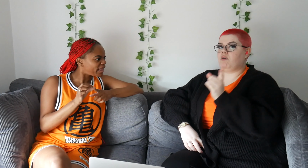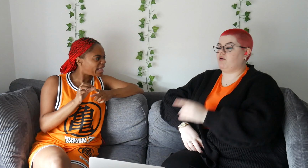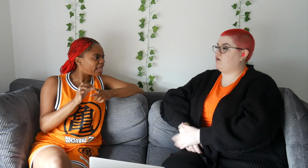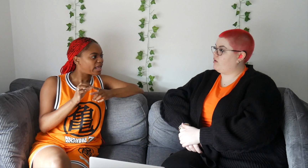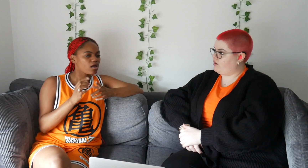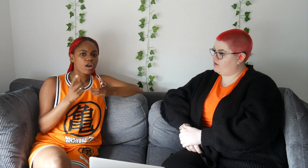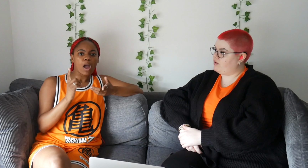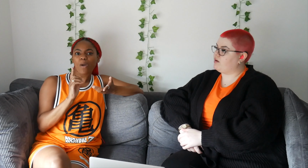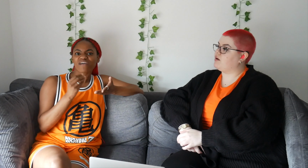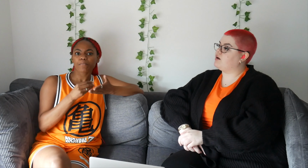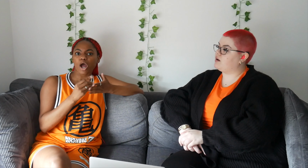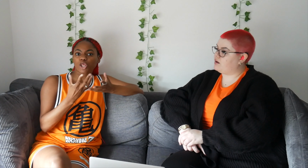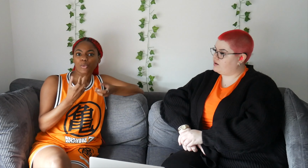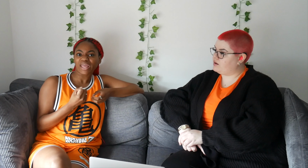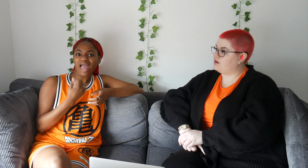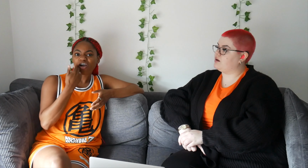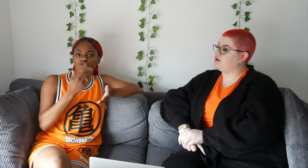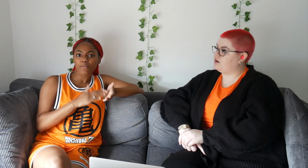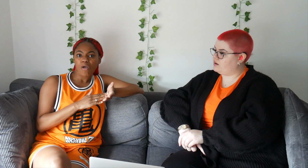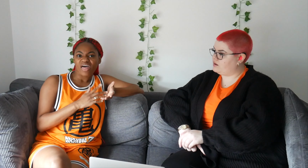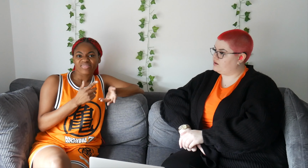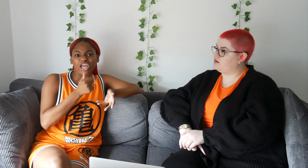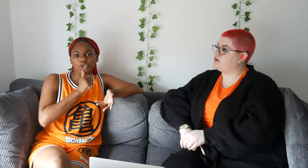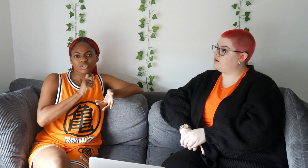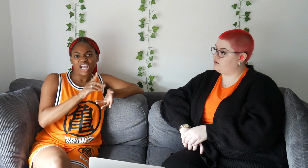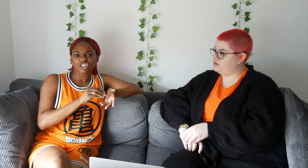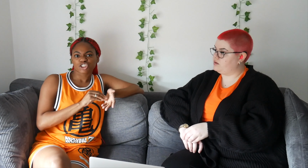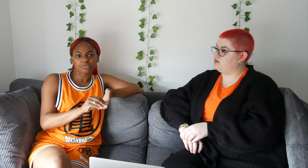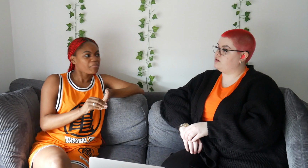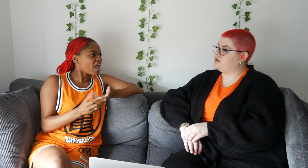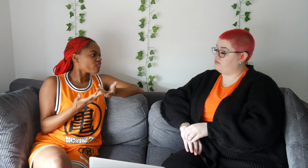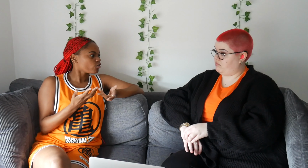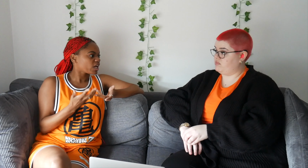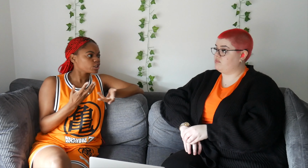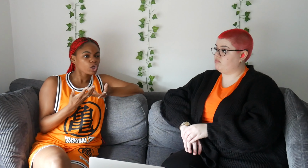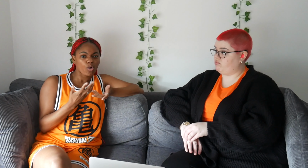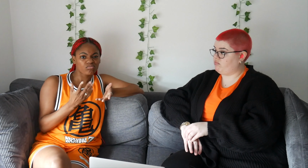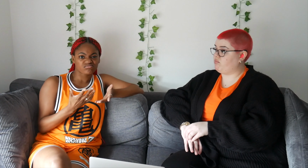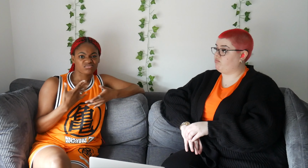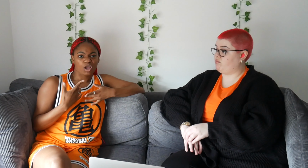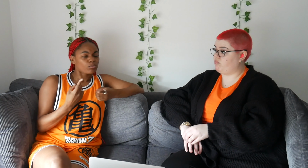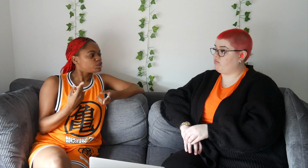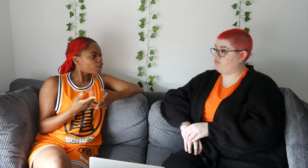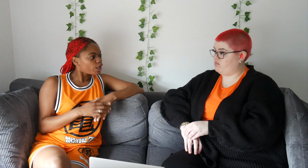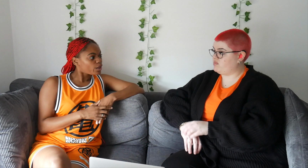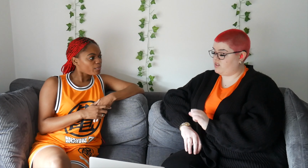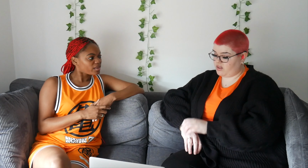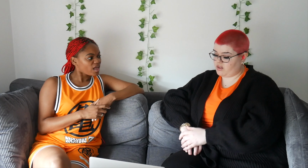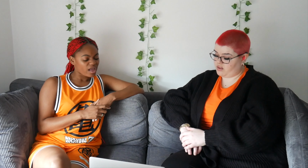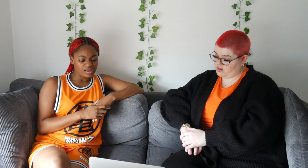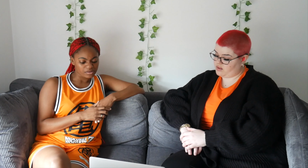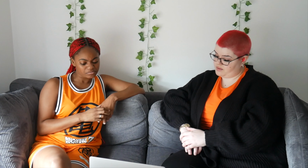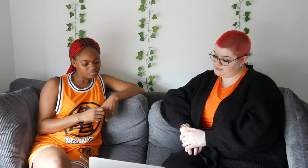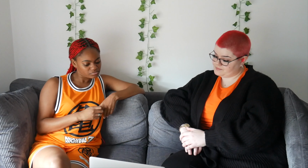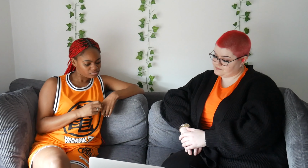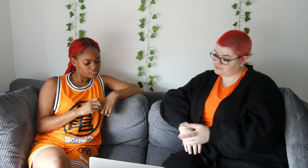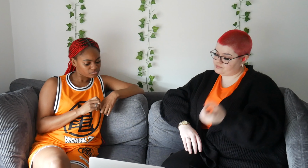benefits, that's a PIP. So whatever money you're getting every month, you can then use that to pay for it. So it's up to you, really. Okay, next